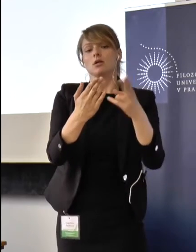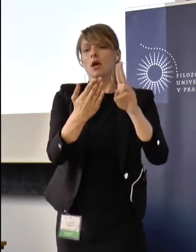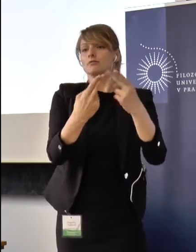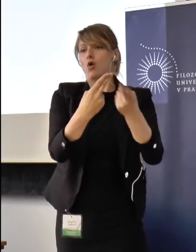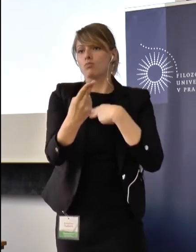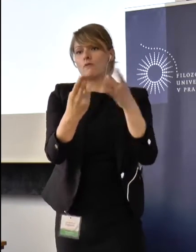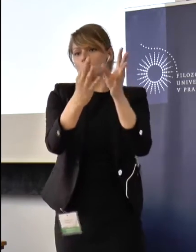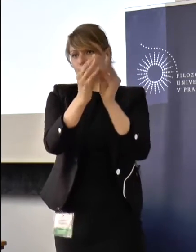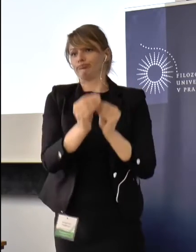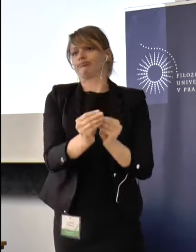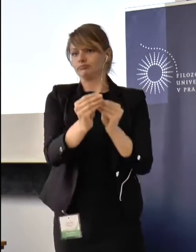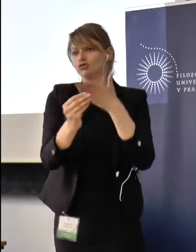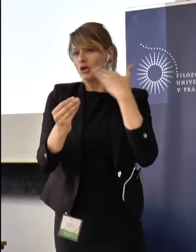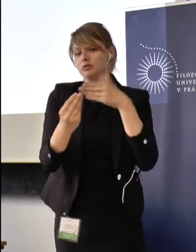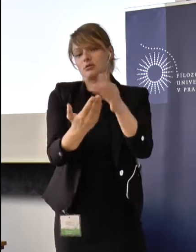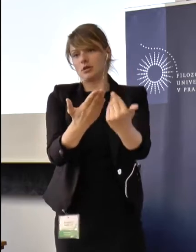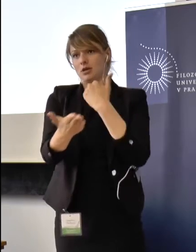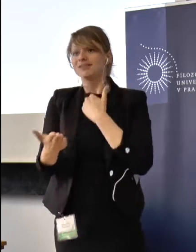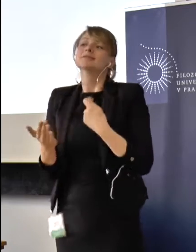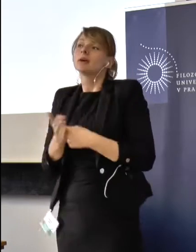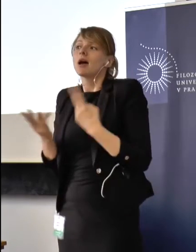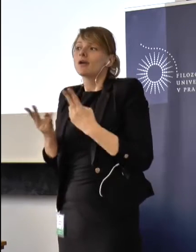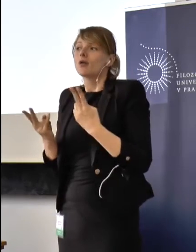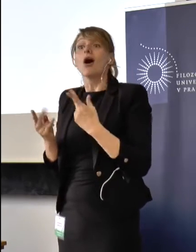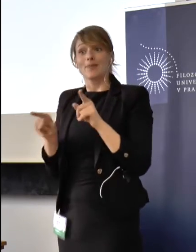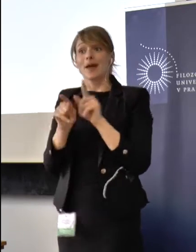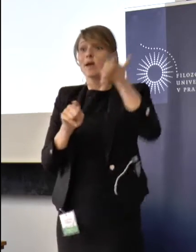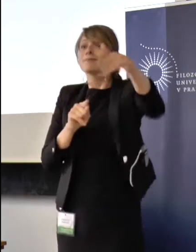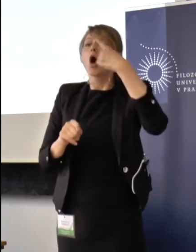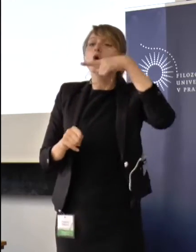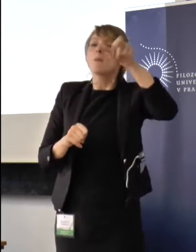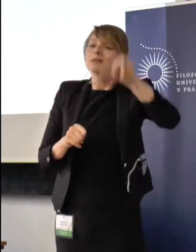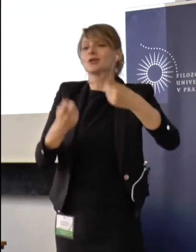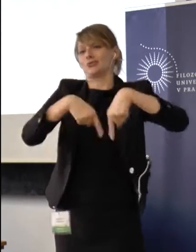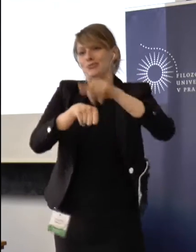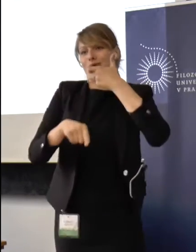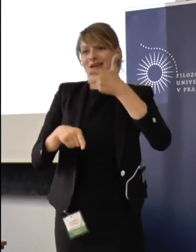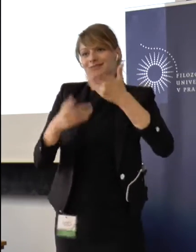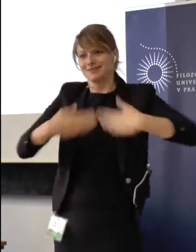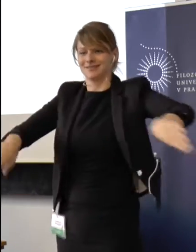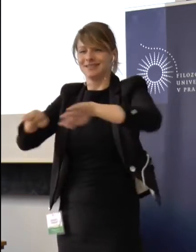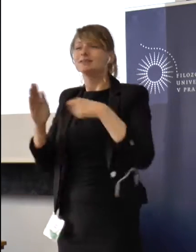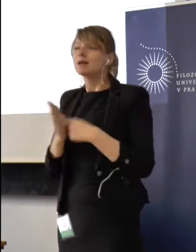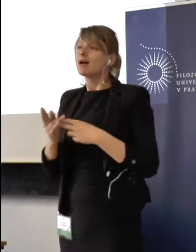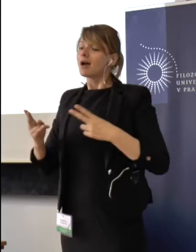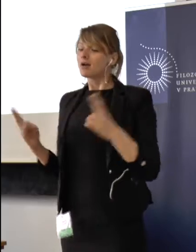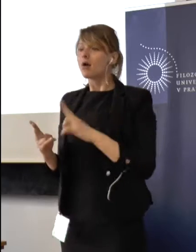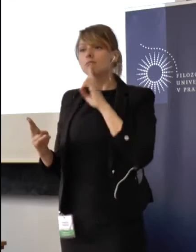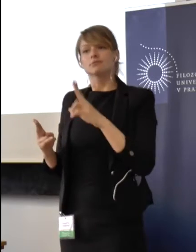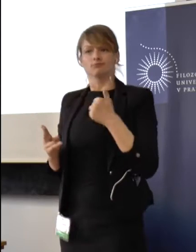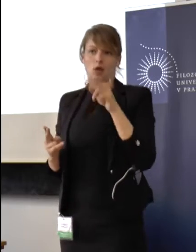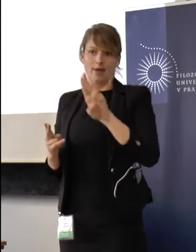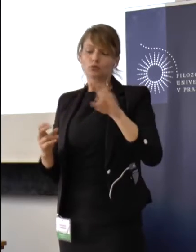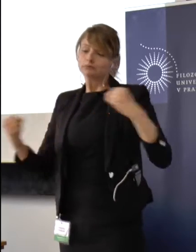is a political reality of the precious European languages, because those